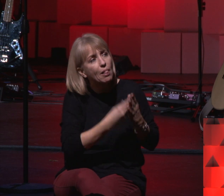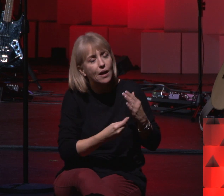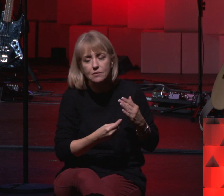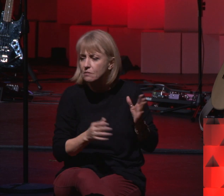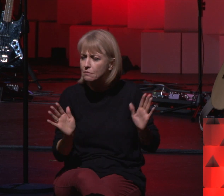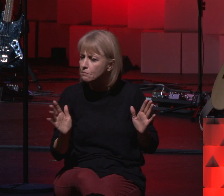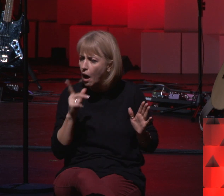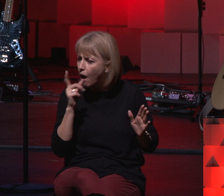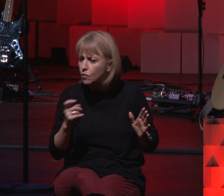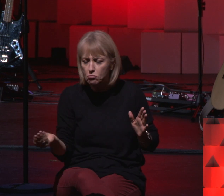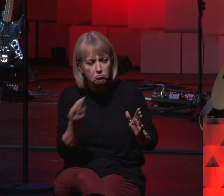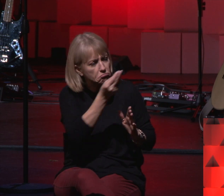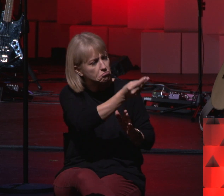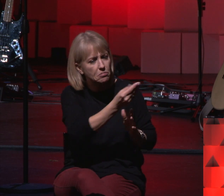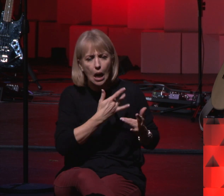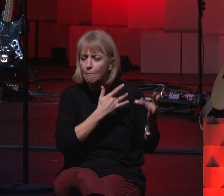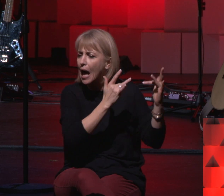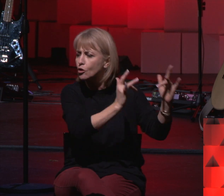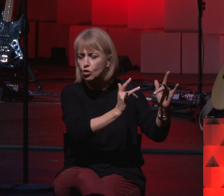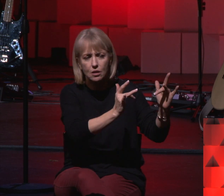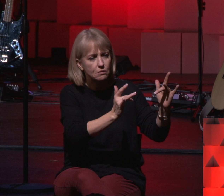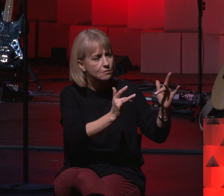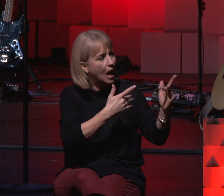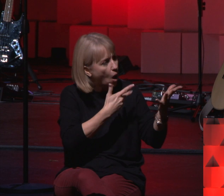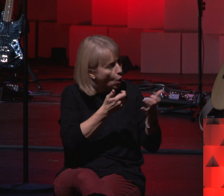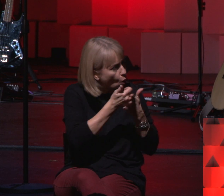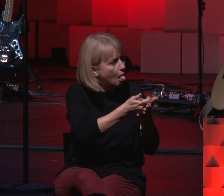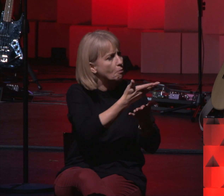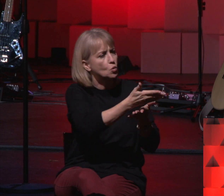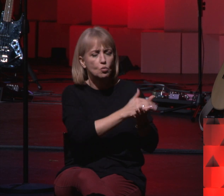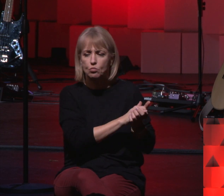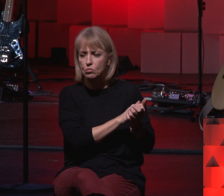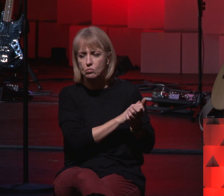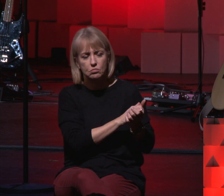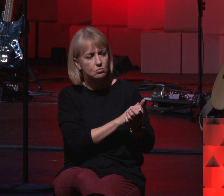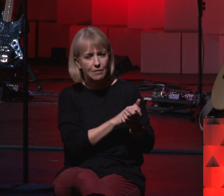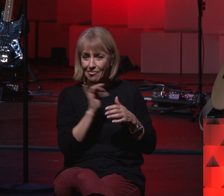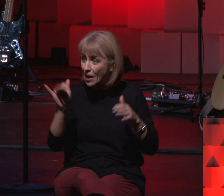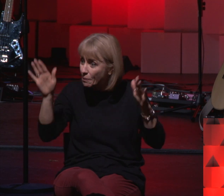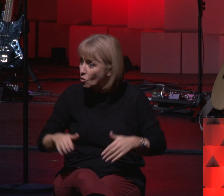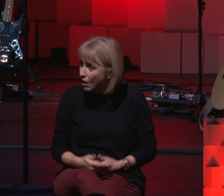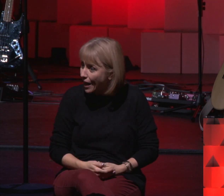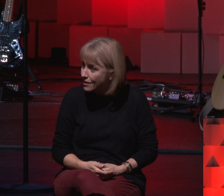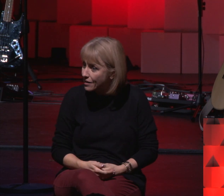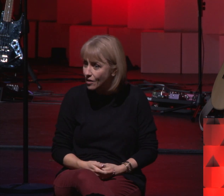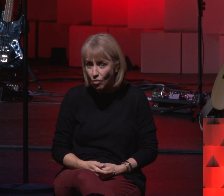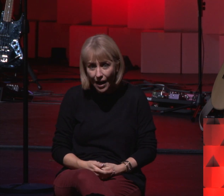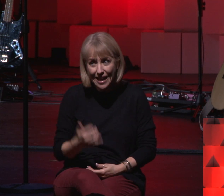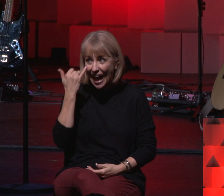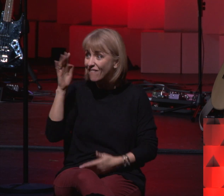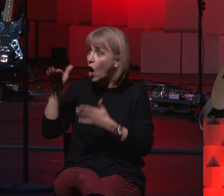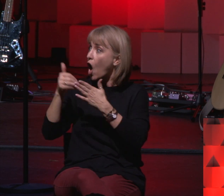moved by compassion to say, I want to make a difference? Wouldn't that be great if the few